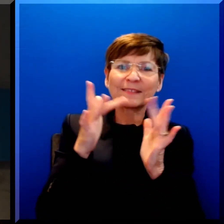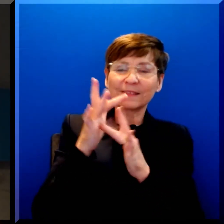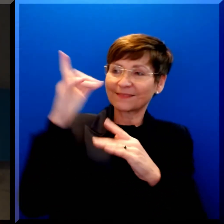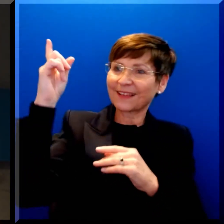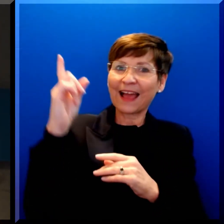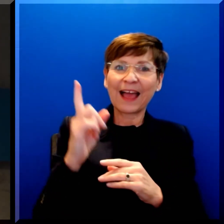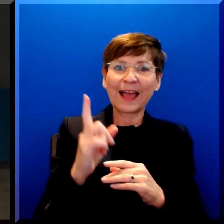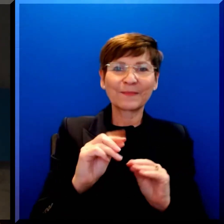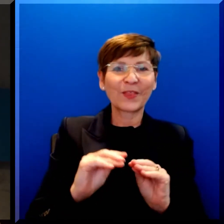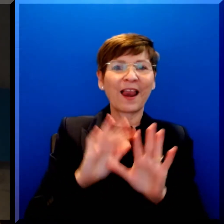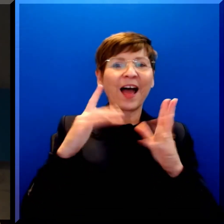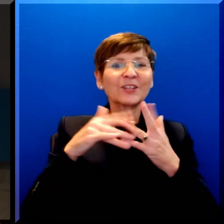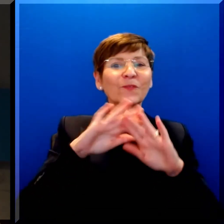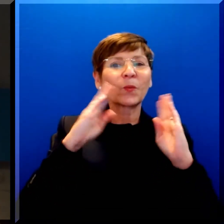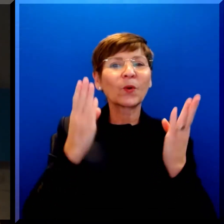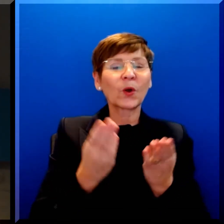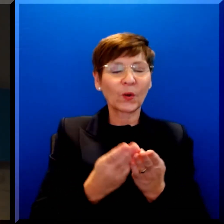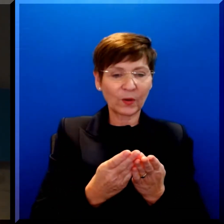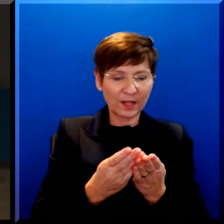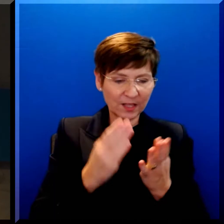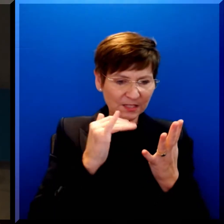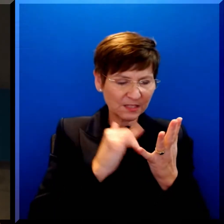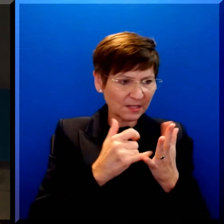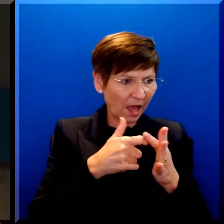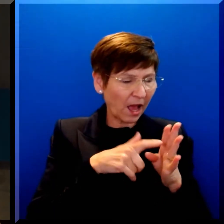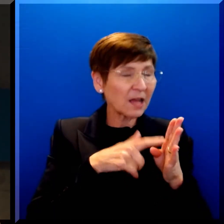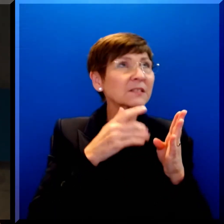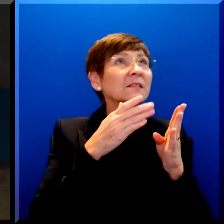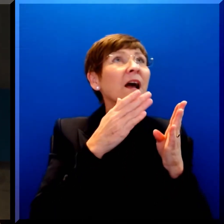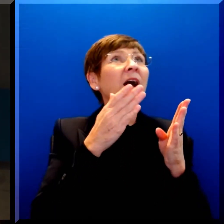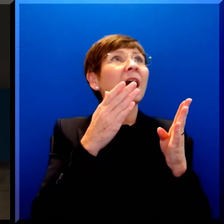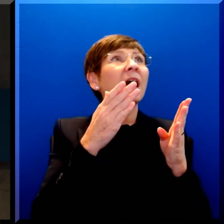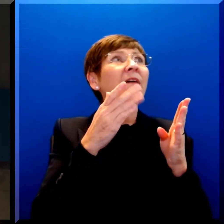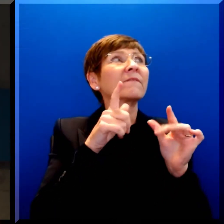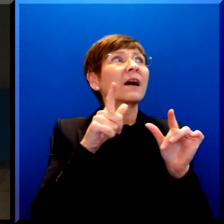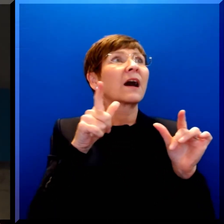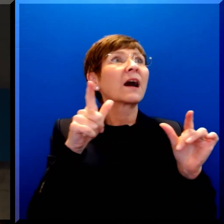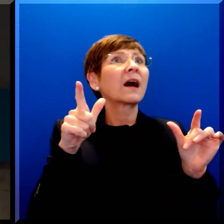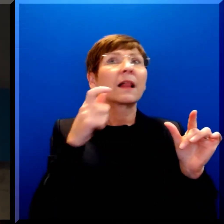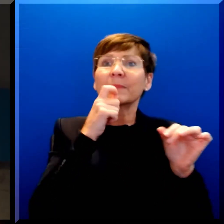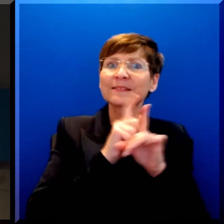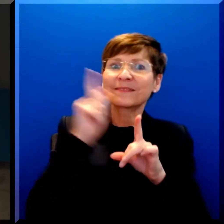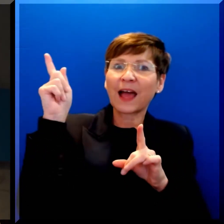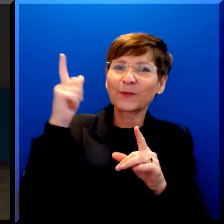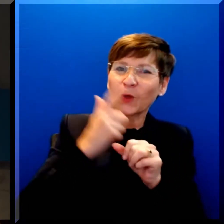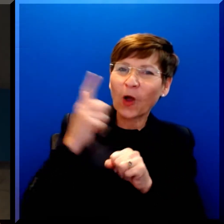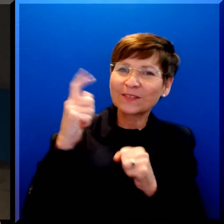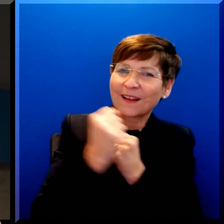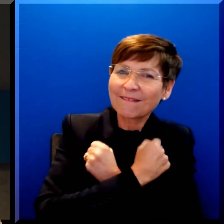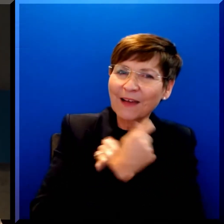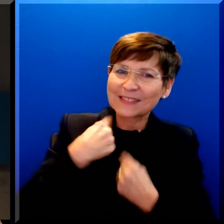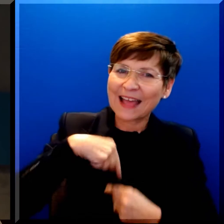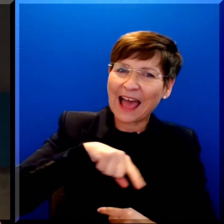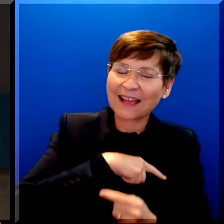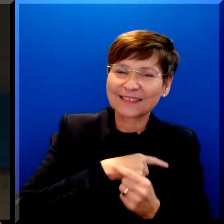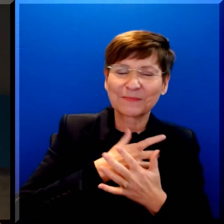world. The sky, how wide is God's love and forgiveness.